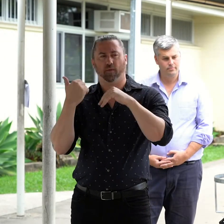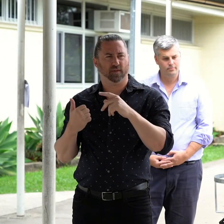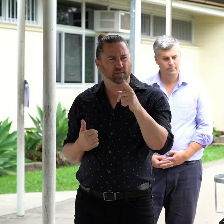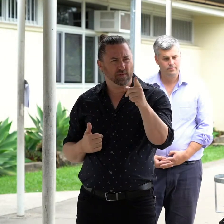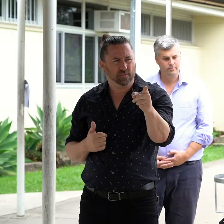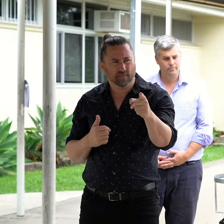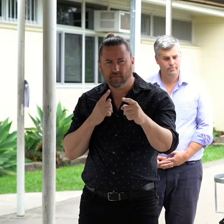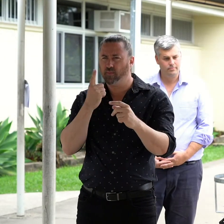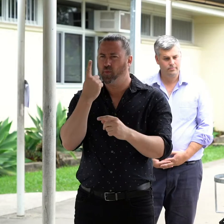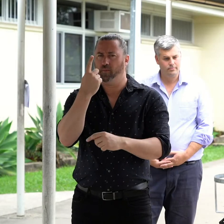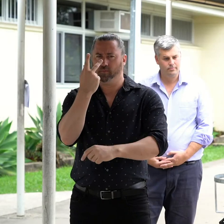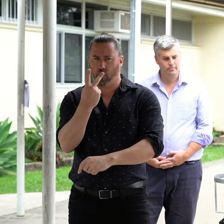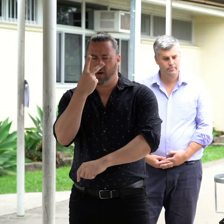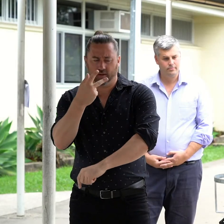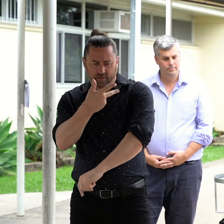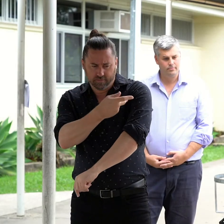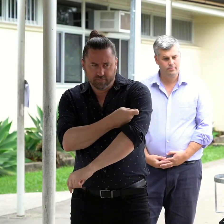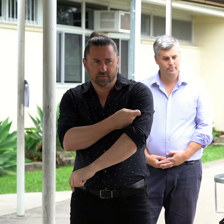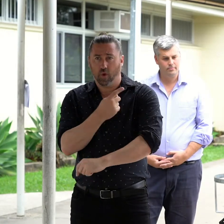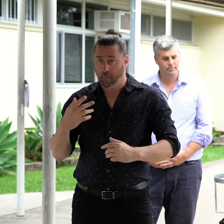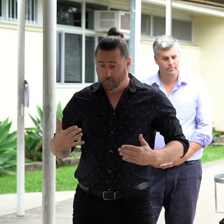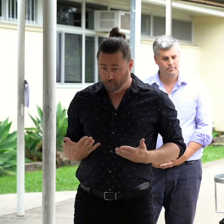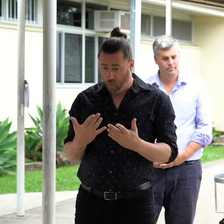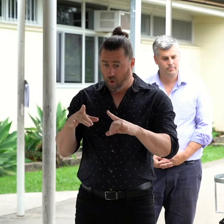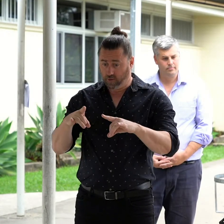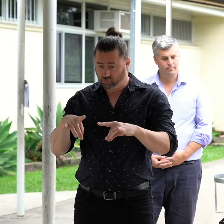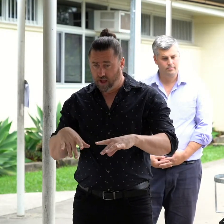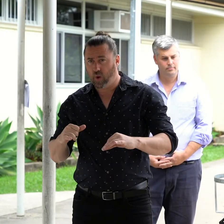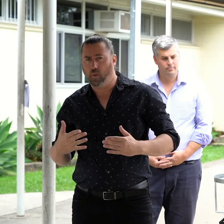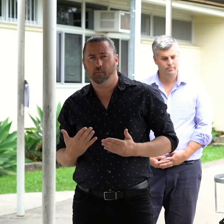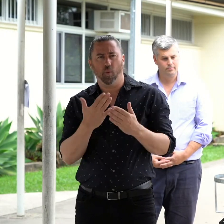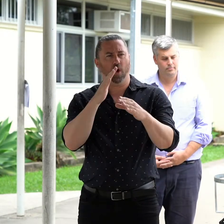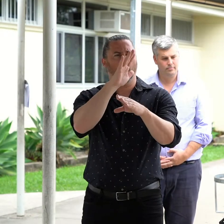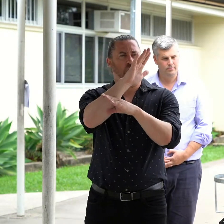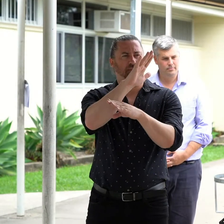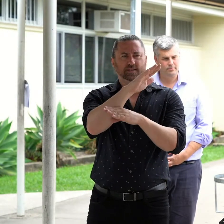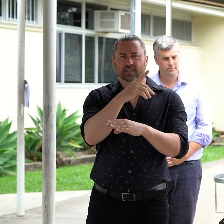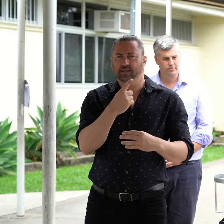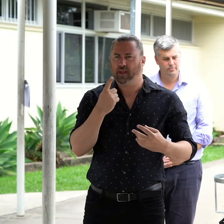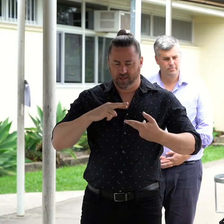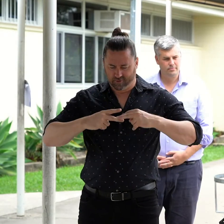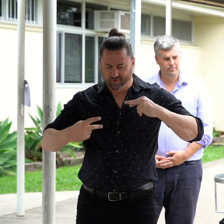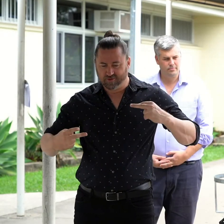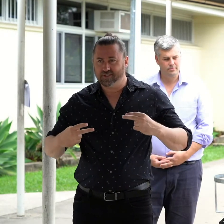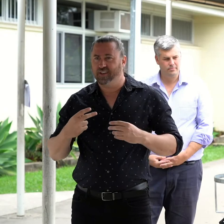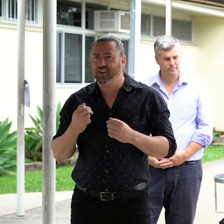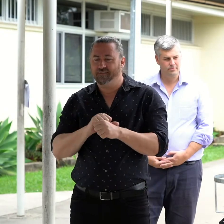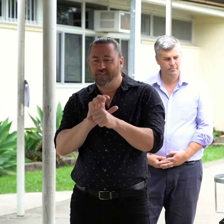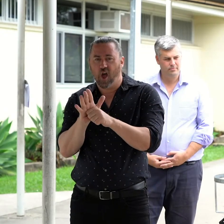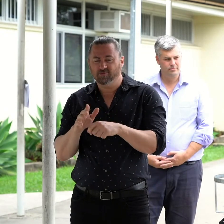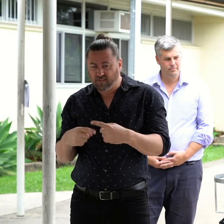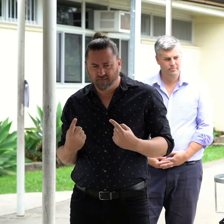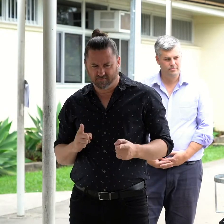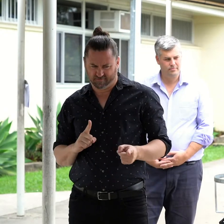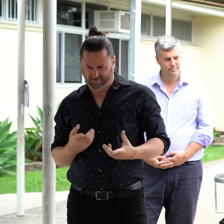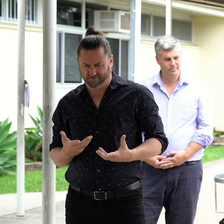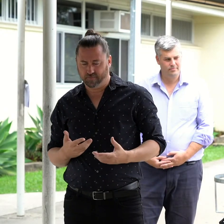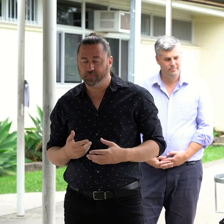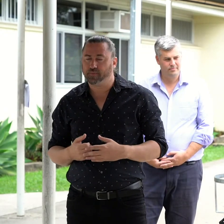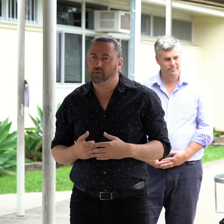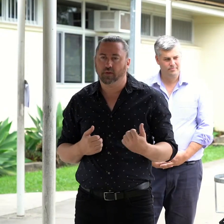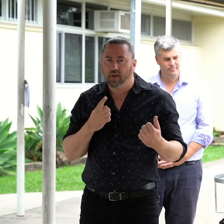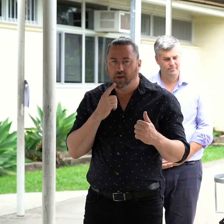being double dosed and someone being born in Australia and being born overseas? Or do they carry the virus differently? Well, whether you're born overseas or whether you